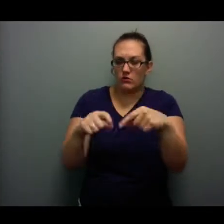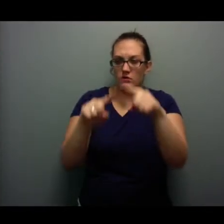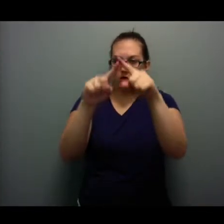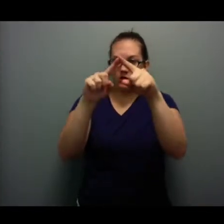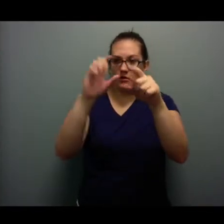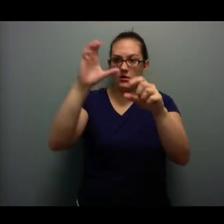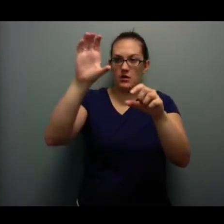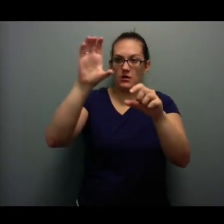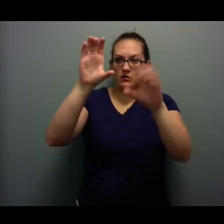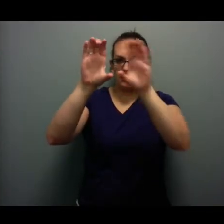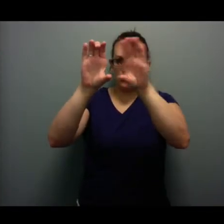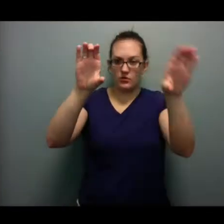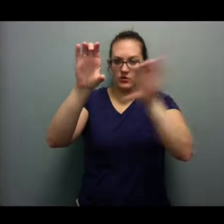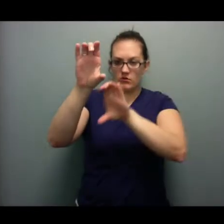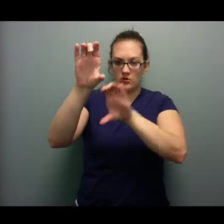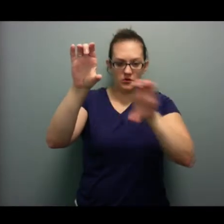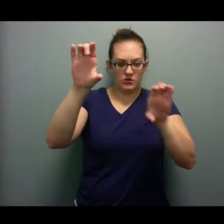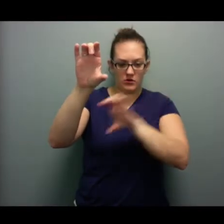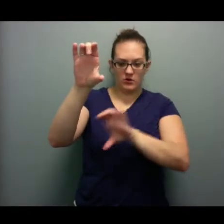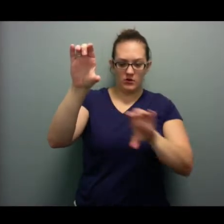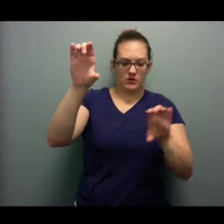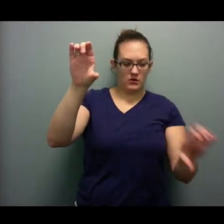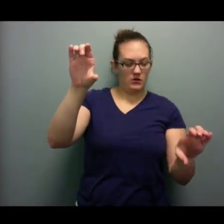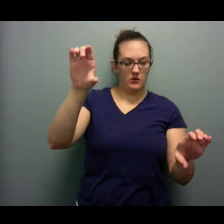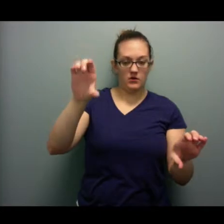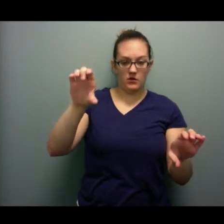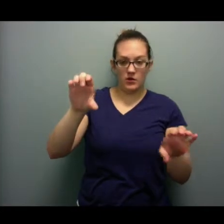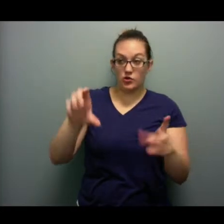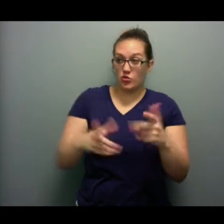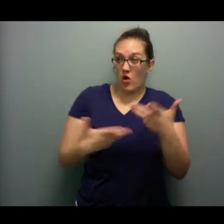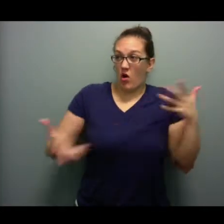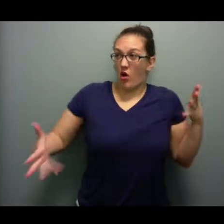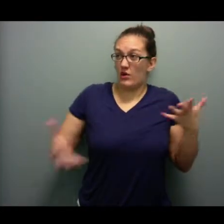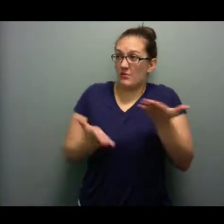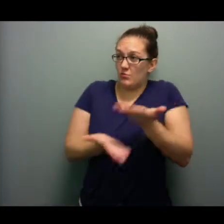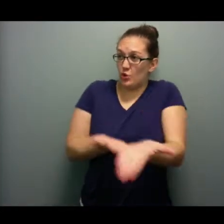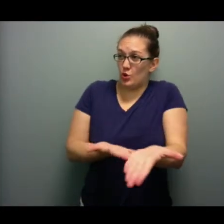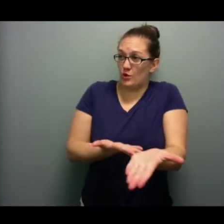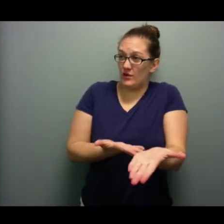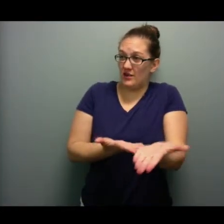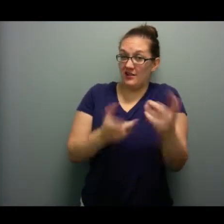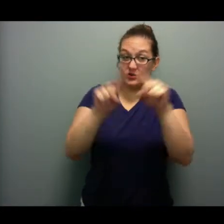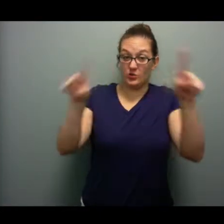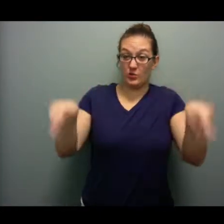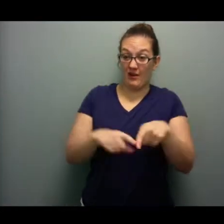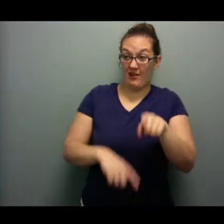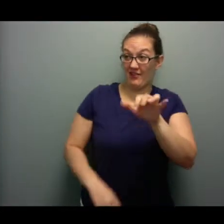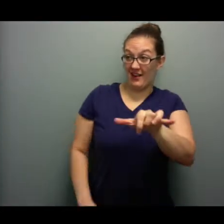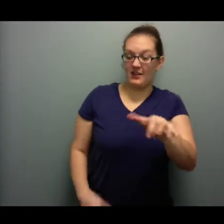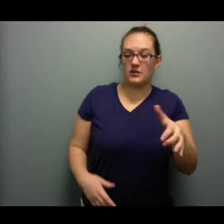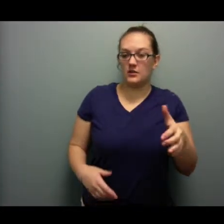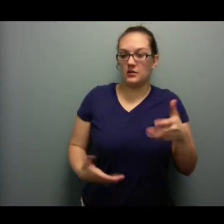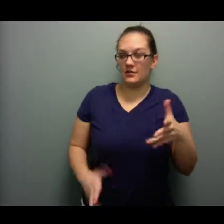the area of this square is what? What's the area of this square? Okay, Cassie?